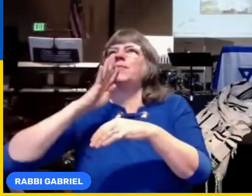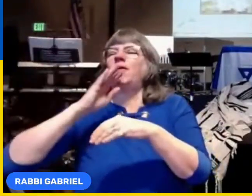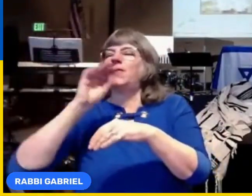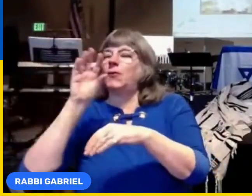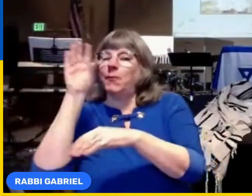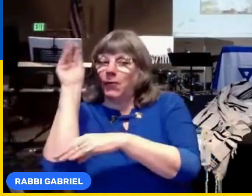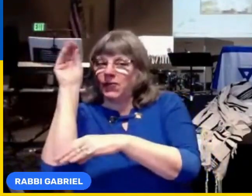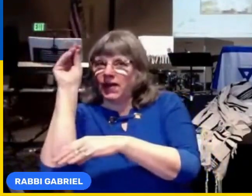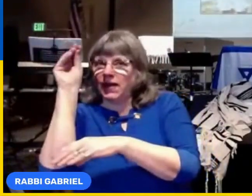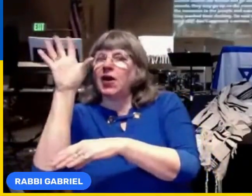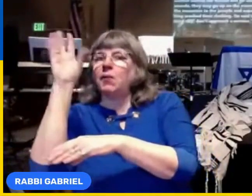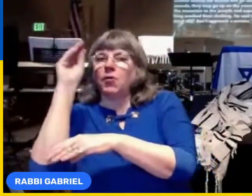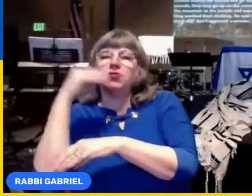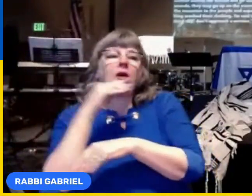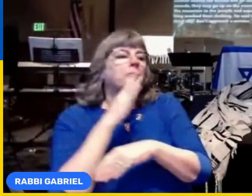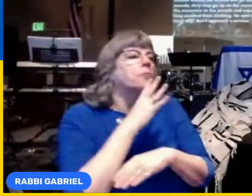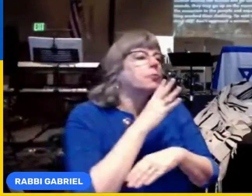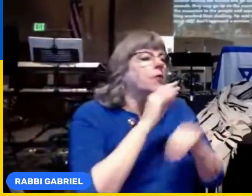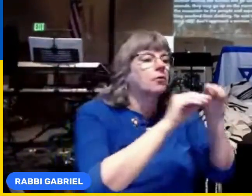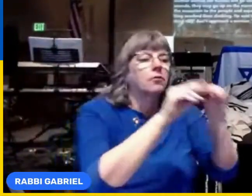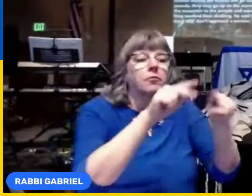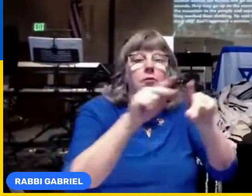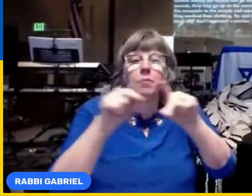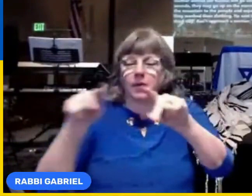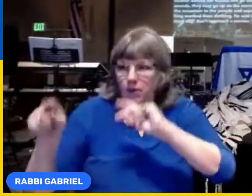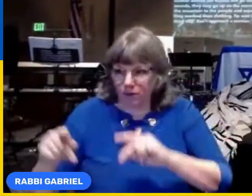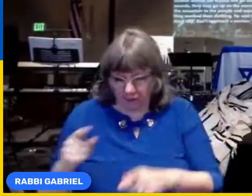Elijah also describes it as a still small voice.